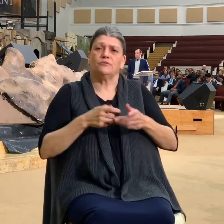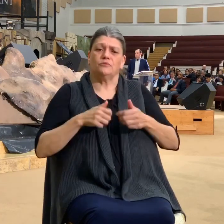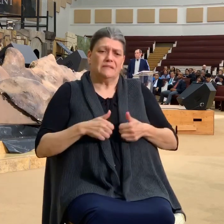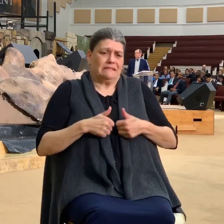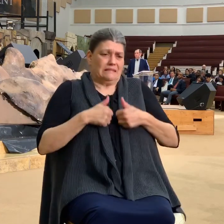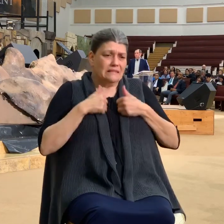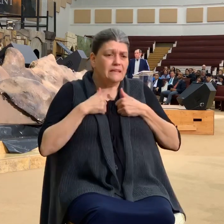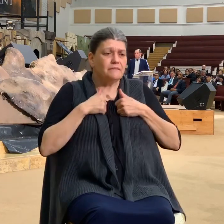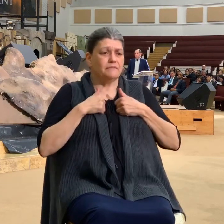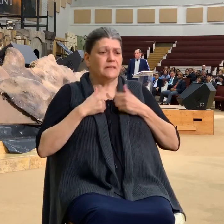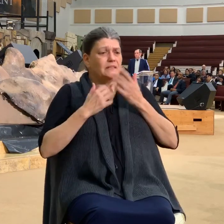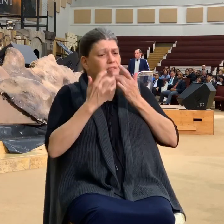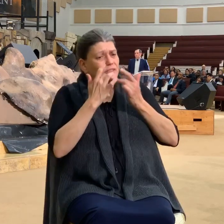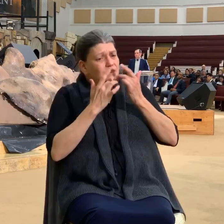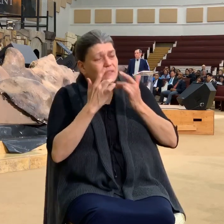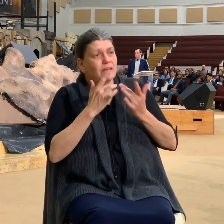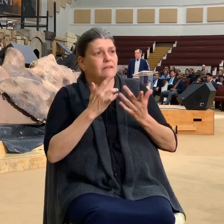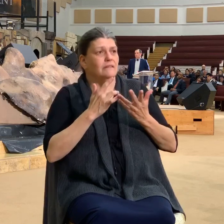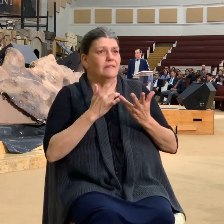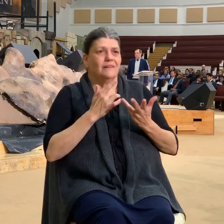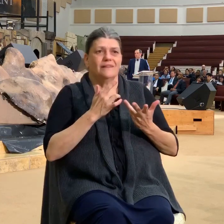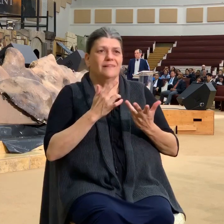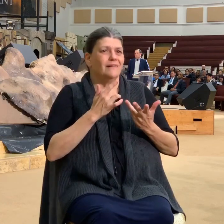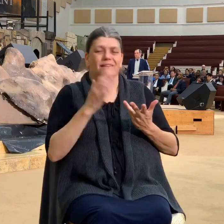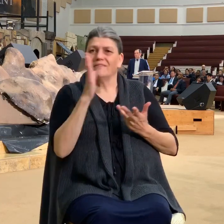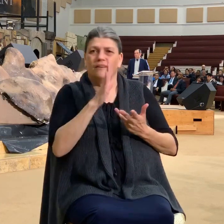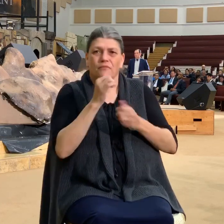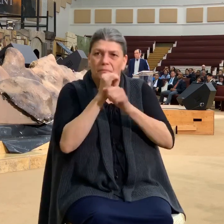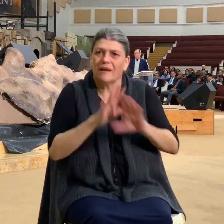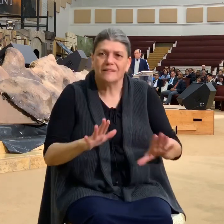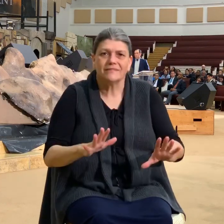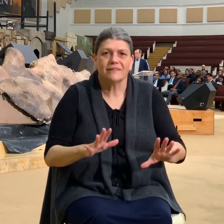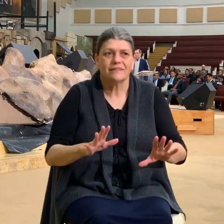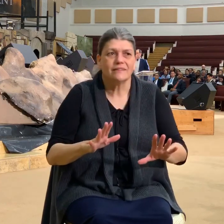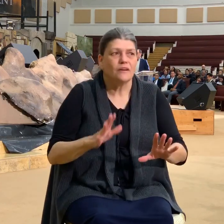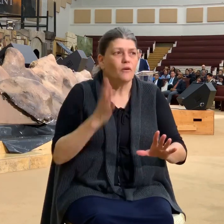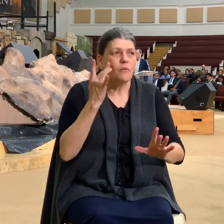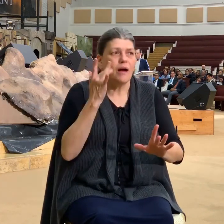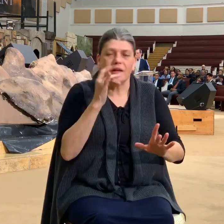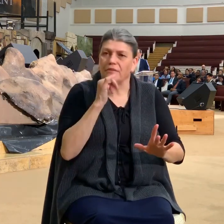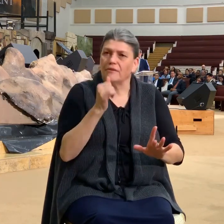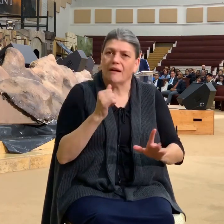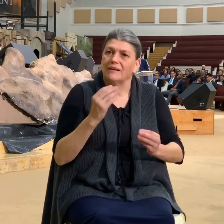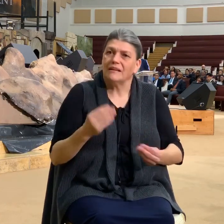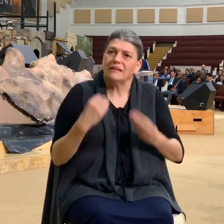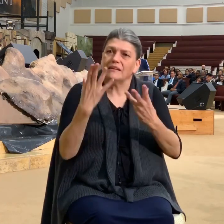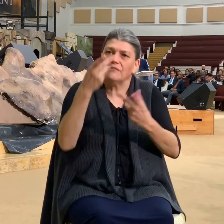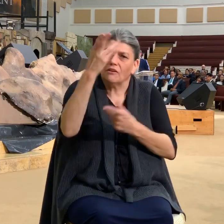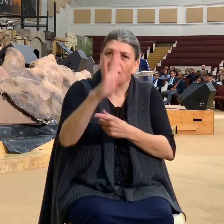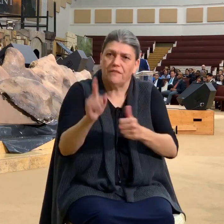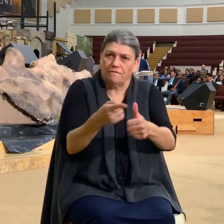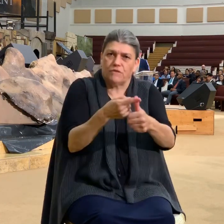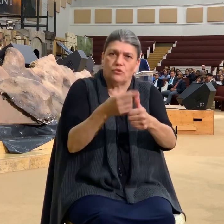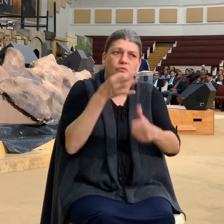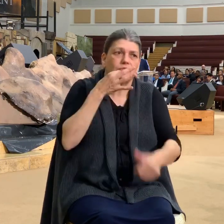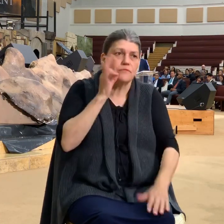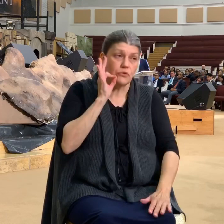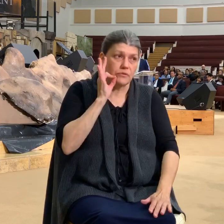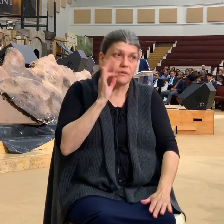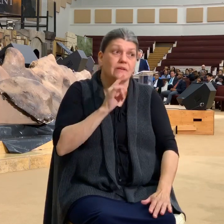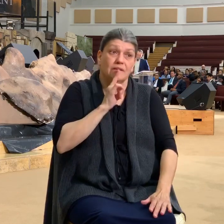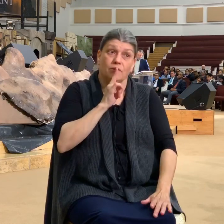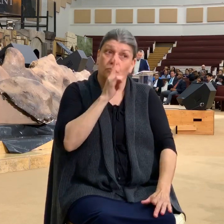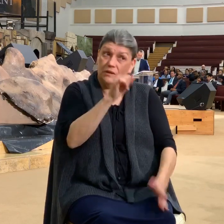one paycheck away from being cursed because they're not giving God the first fruits. And so this is a very, very